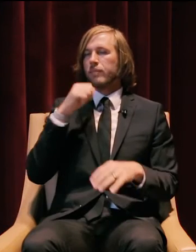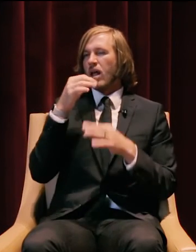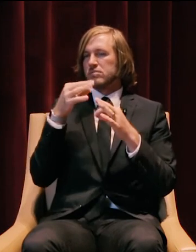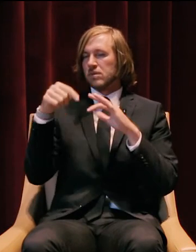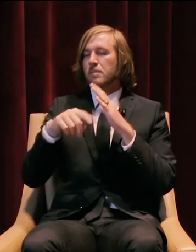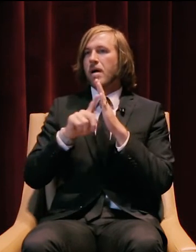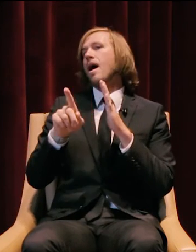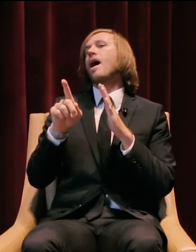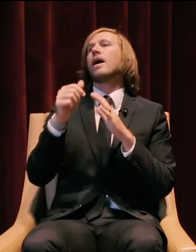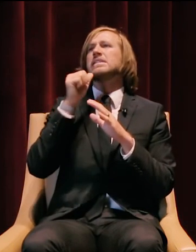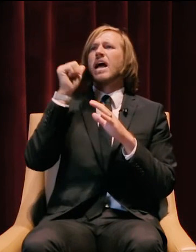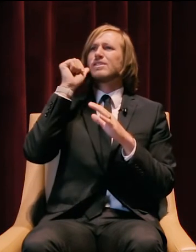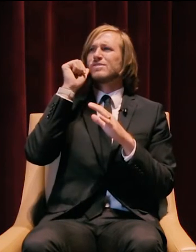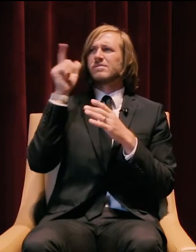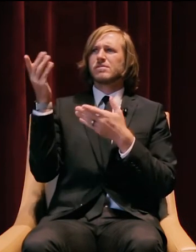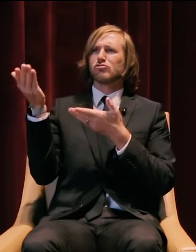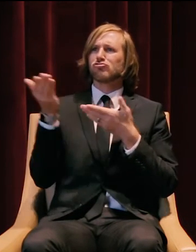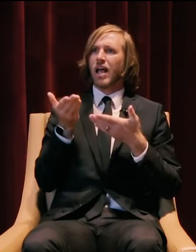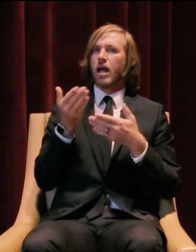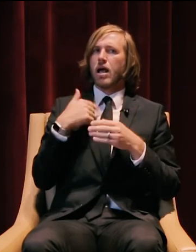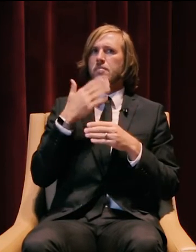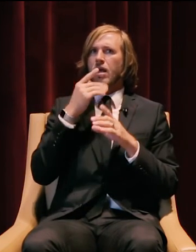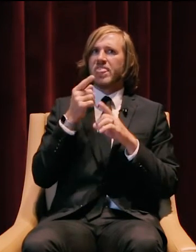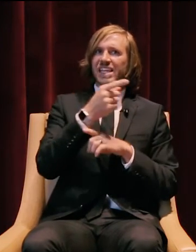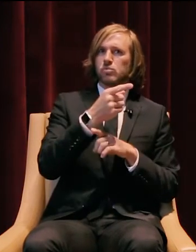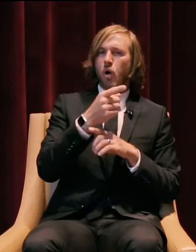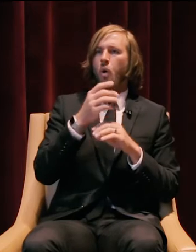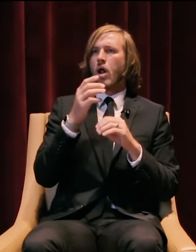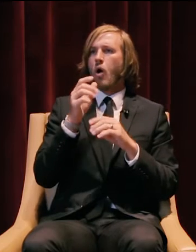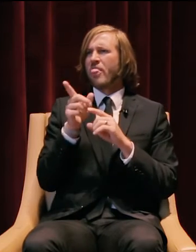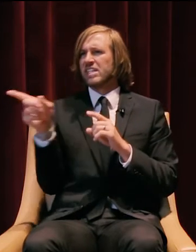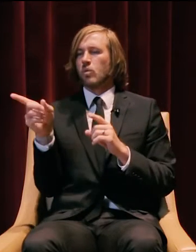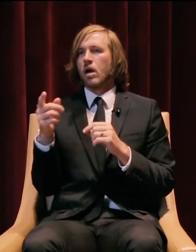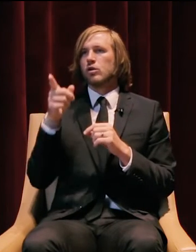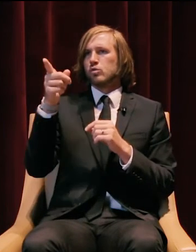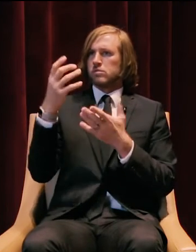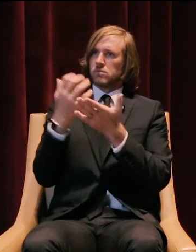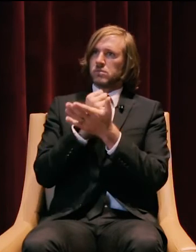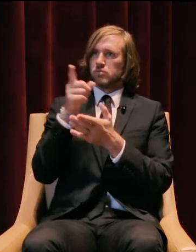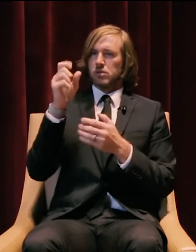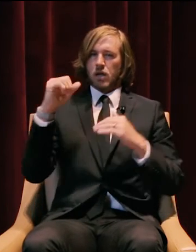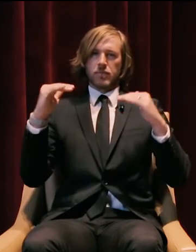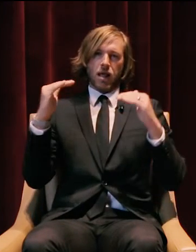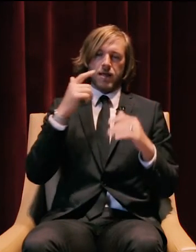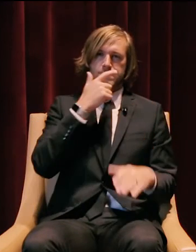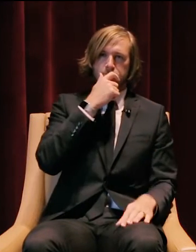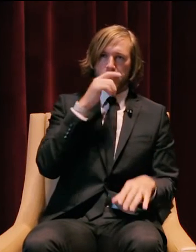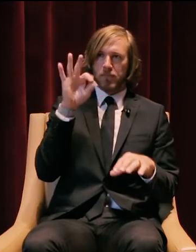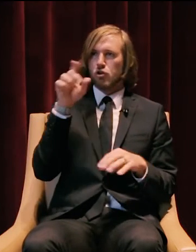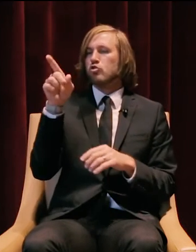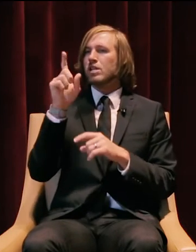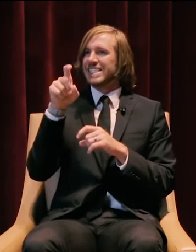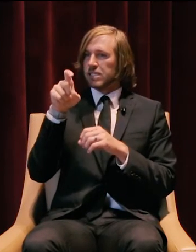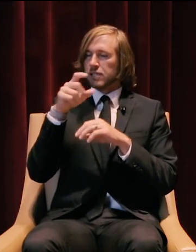it, but yesterday it was suggested to take this route or this route. So you have a chance to weigh all these out. So just sit back